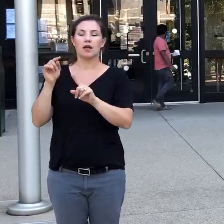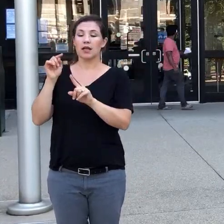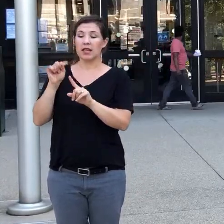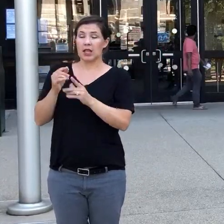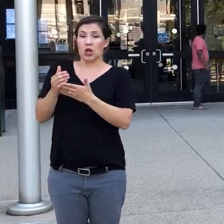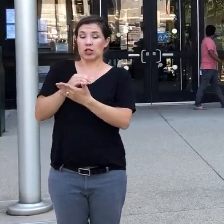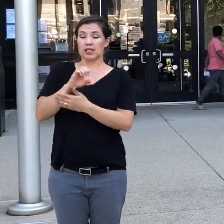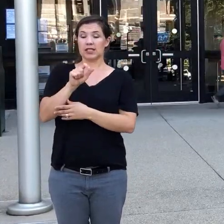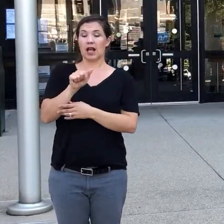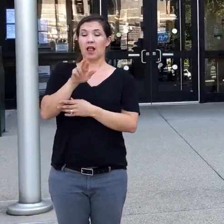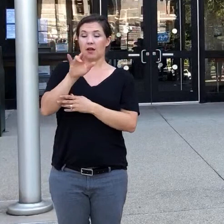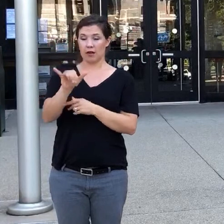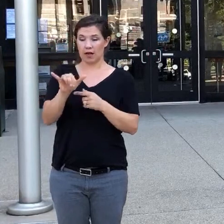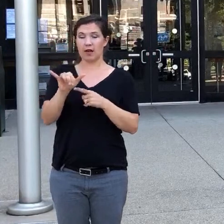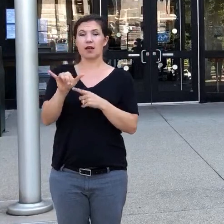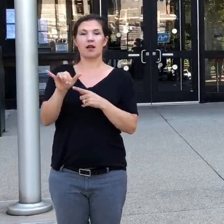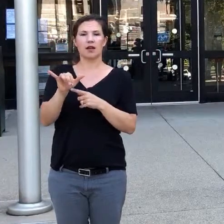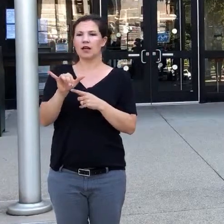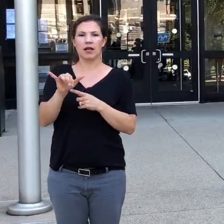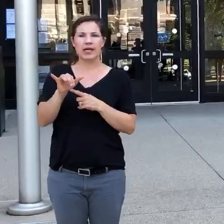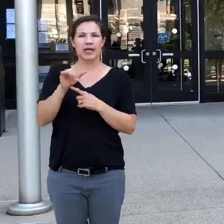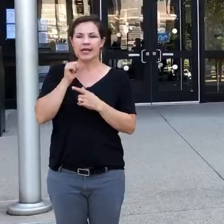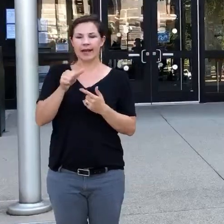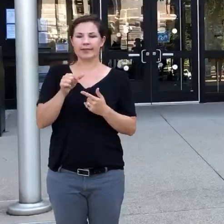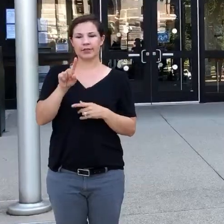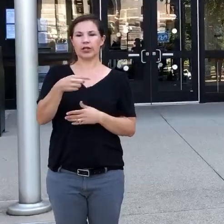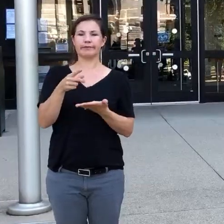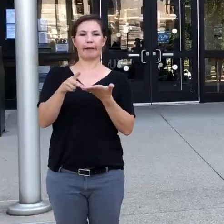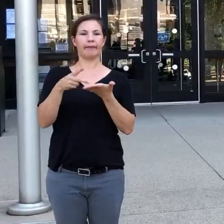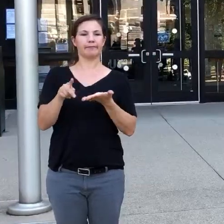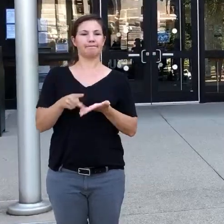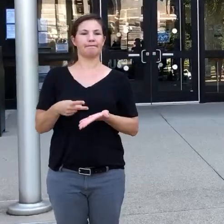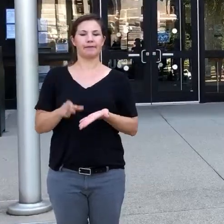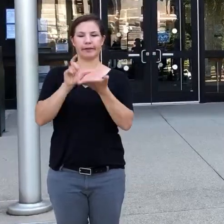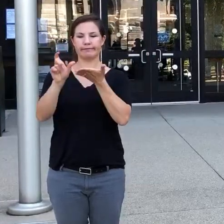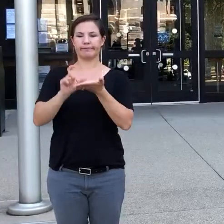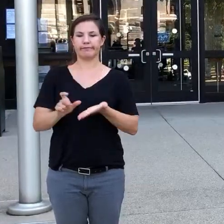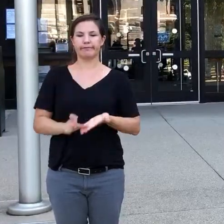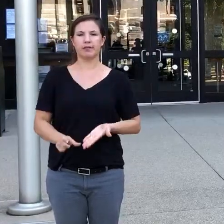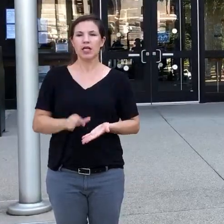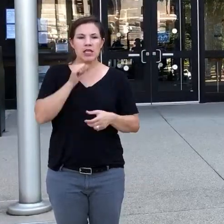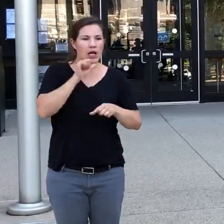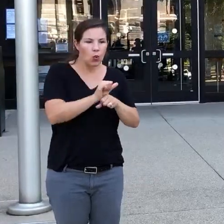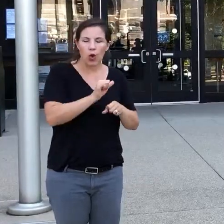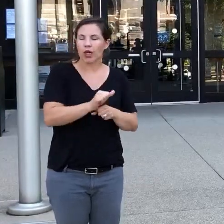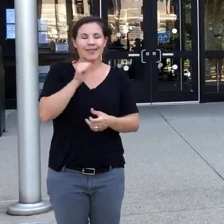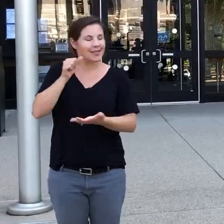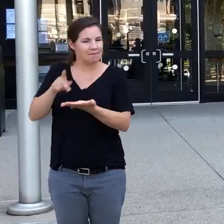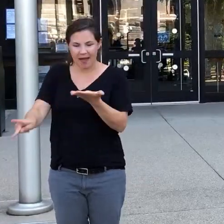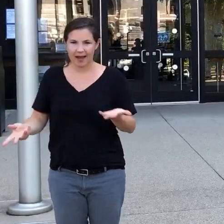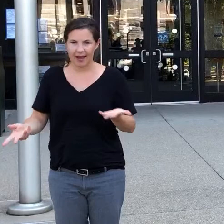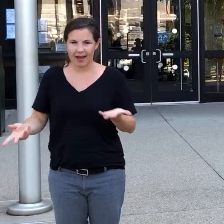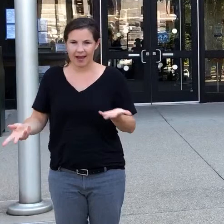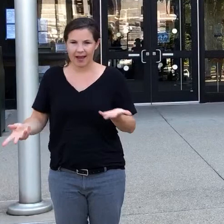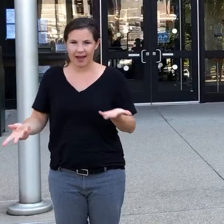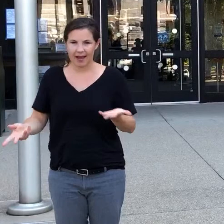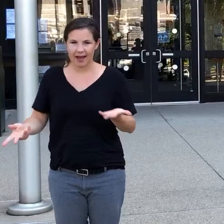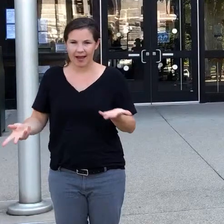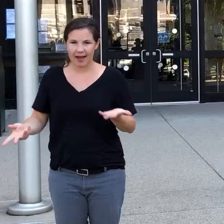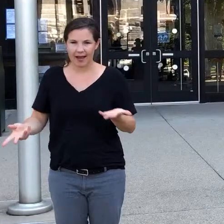salary, which is his salary, but he just doesn't get paid that. If he doesn't work the hours, he doesn't get paid it. The only